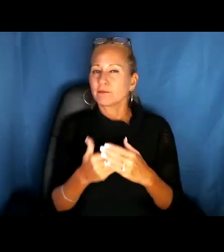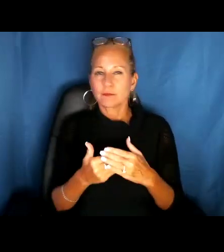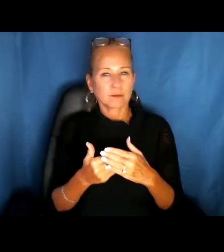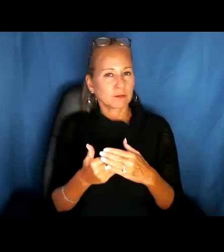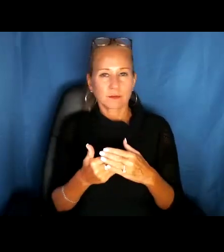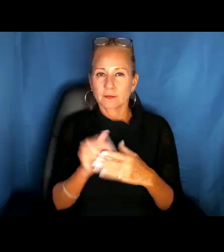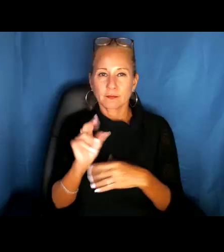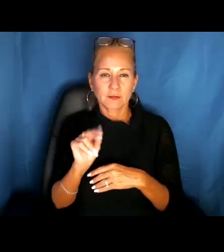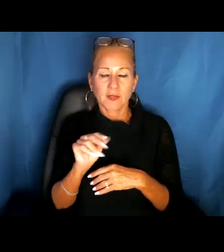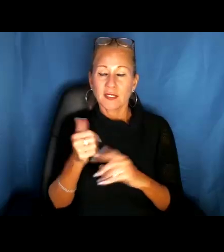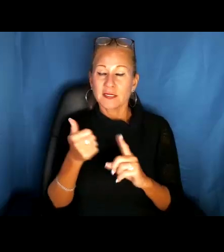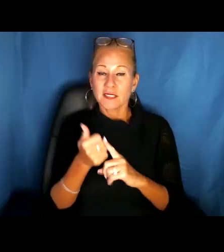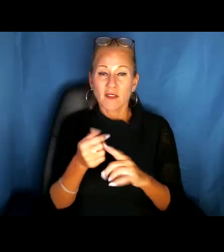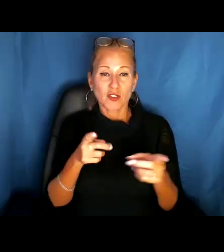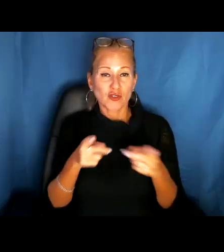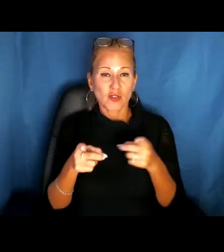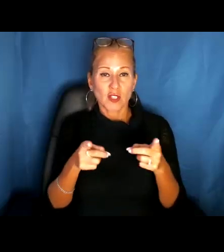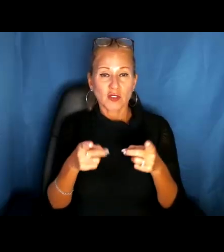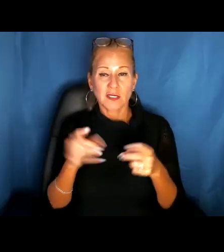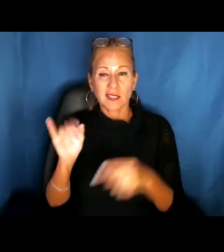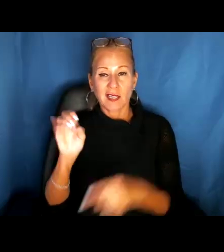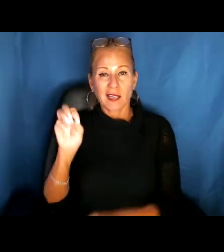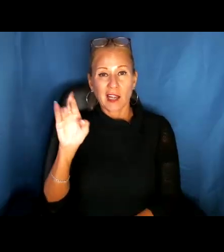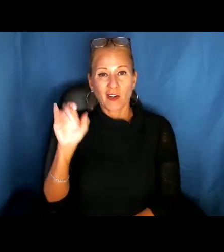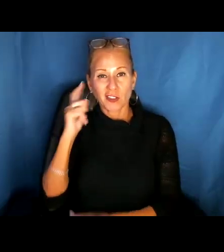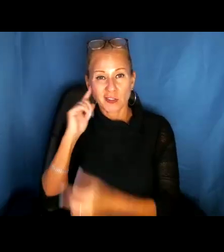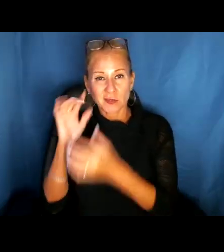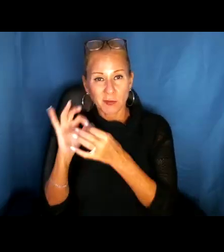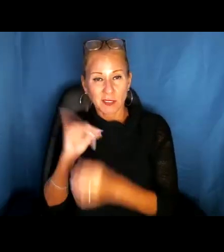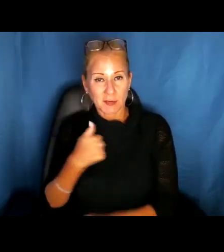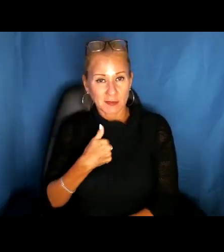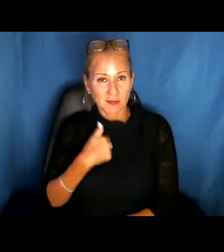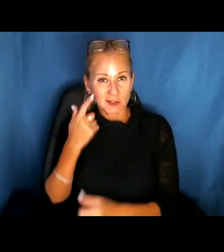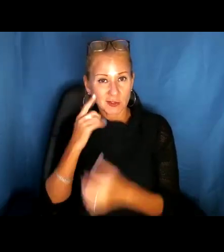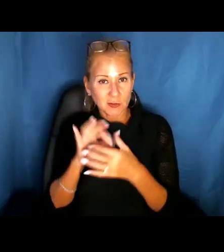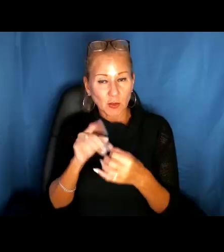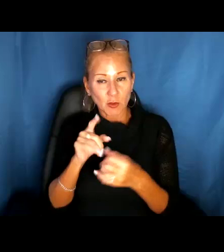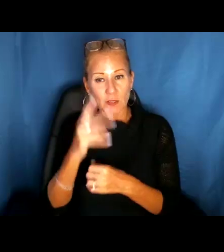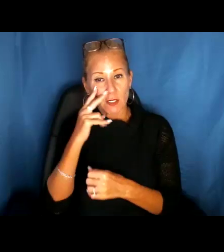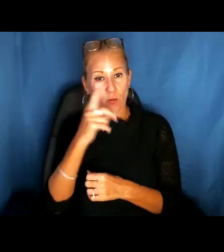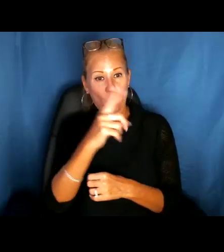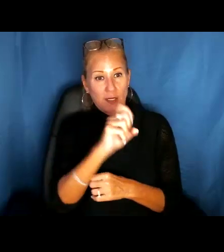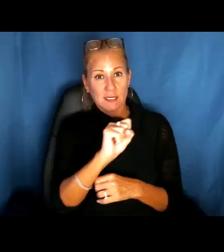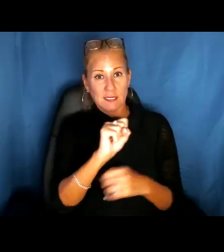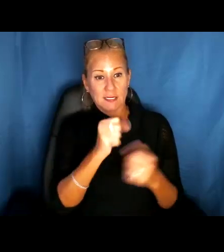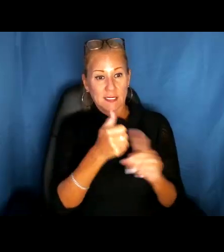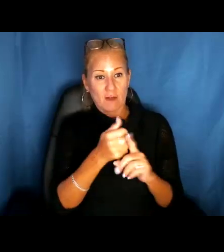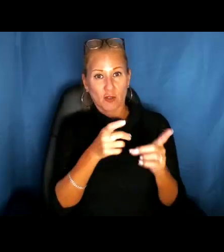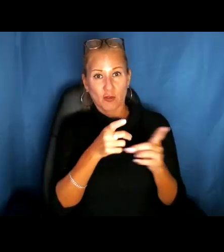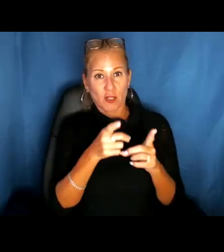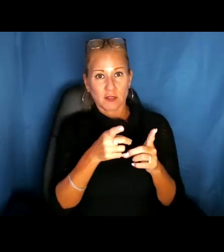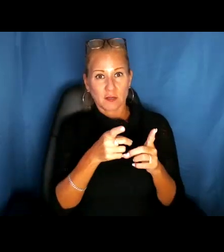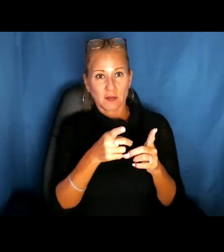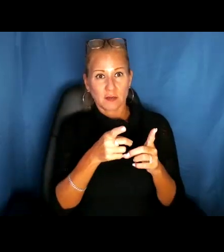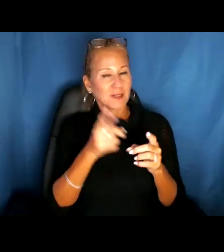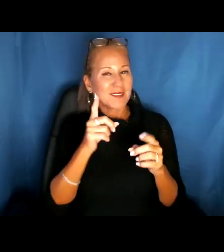it's not. Self-direction, as Erica said, and I said earlier, you've seen one self-direction program.